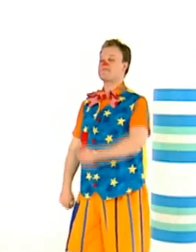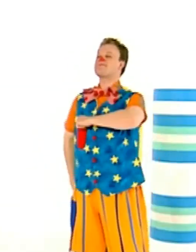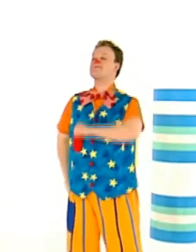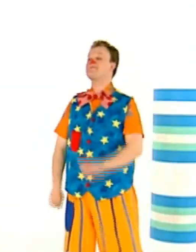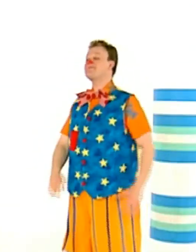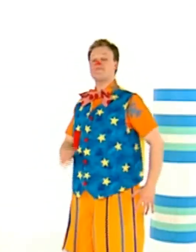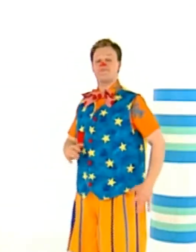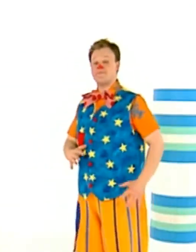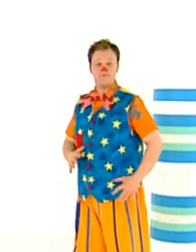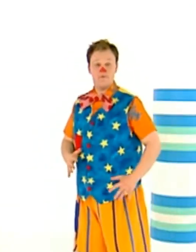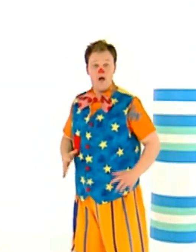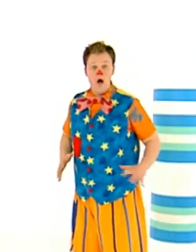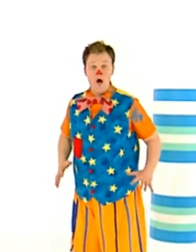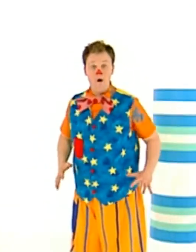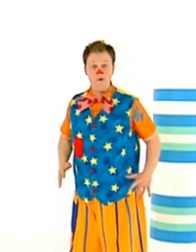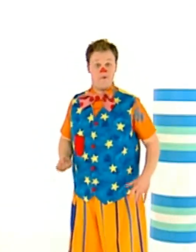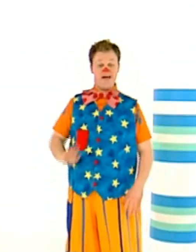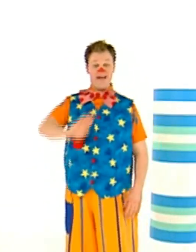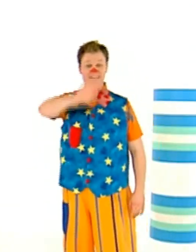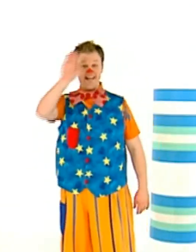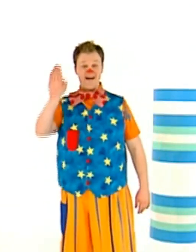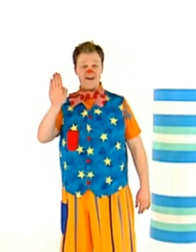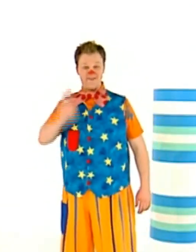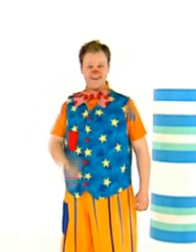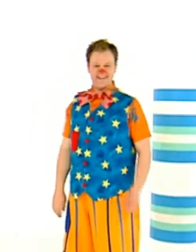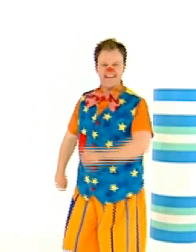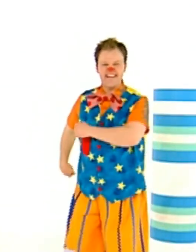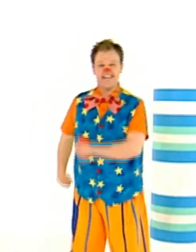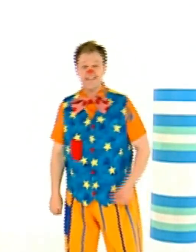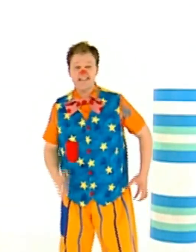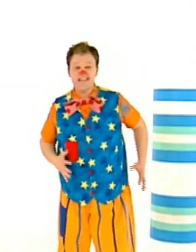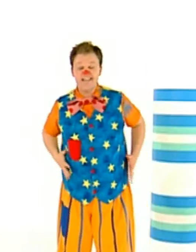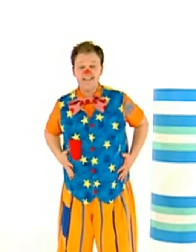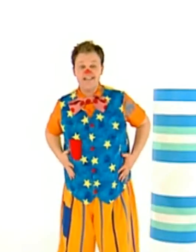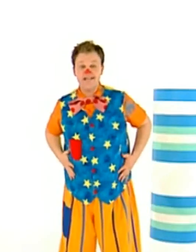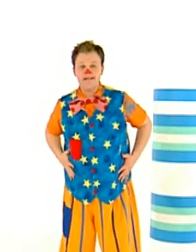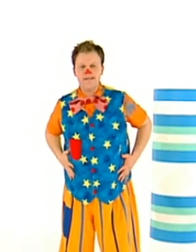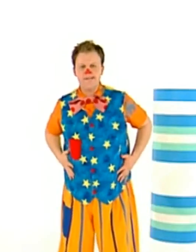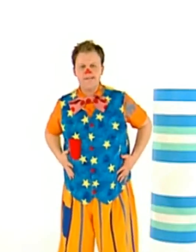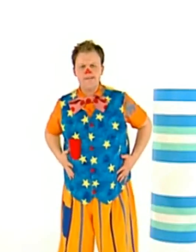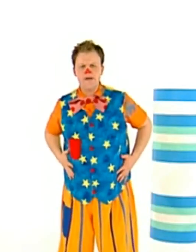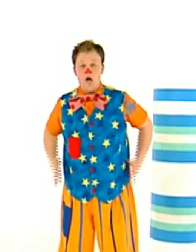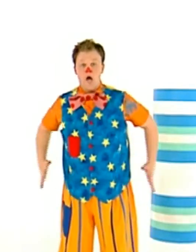Hello, Mr. Tumble. Oh, hello. What do you like to do, Mr. Tumble?